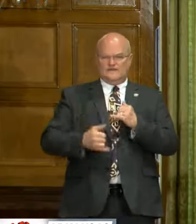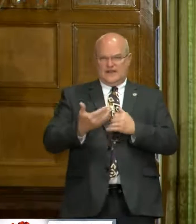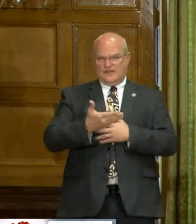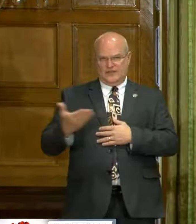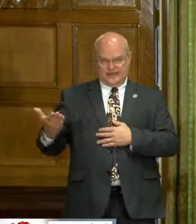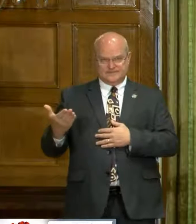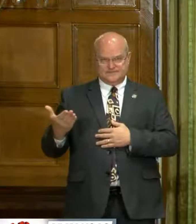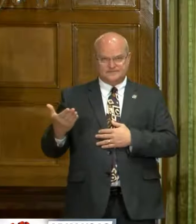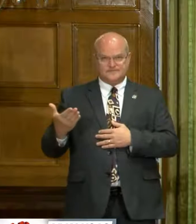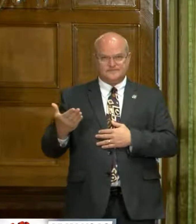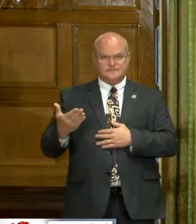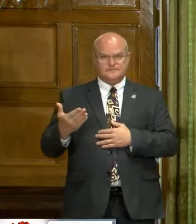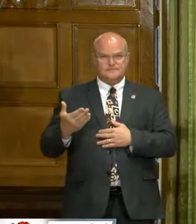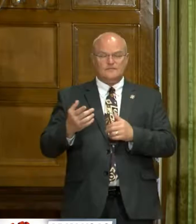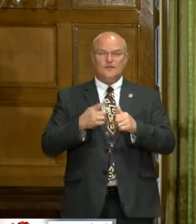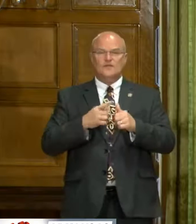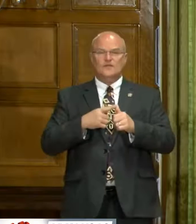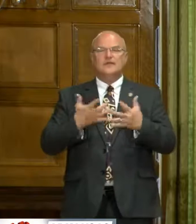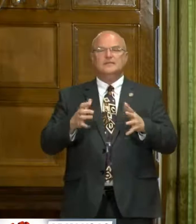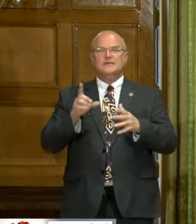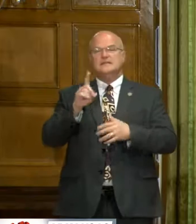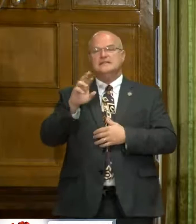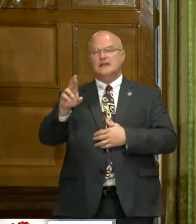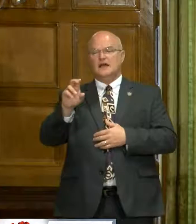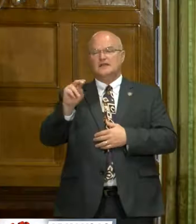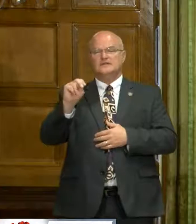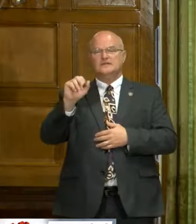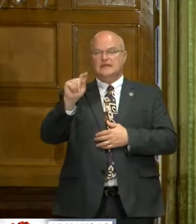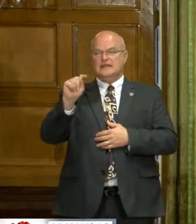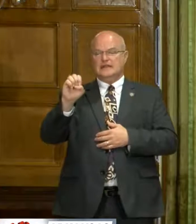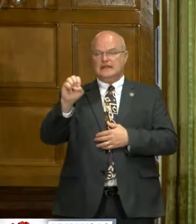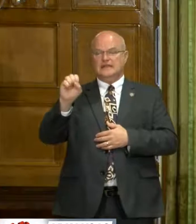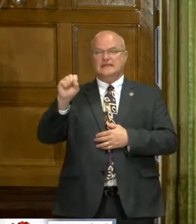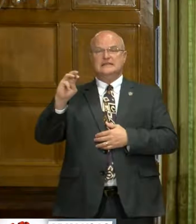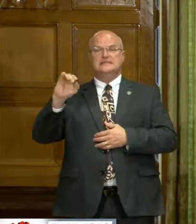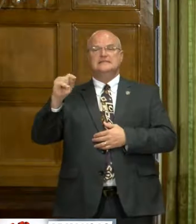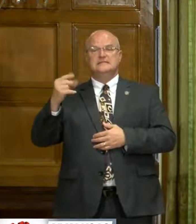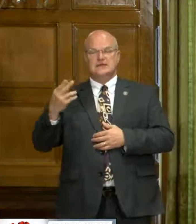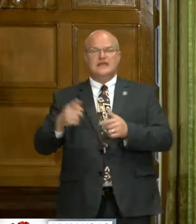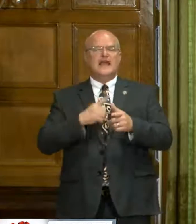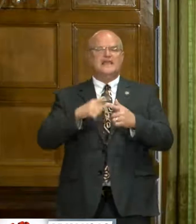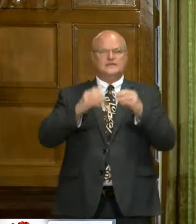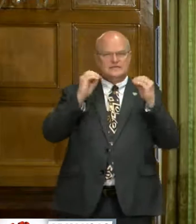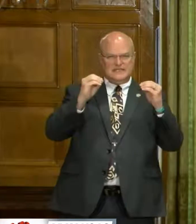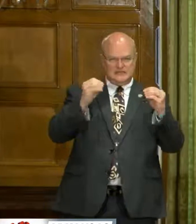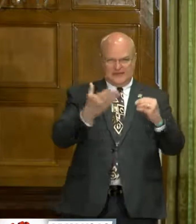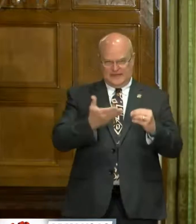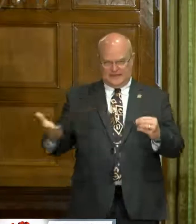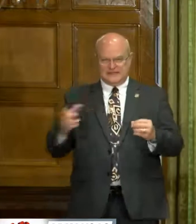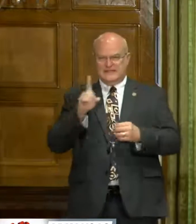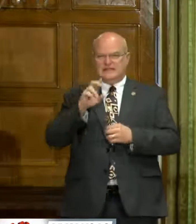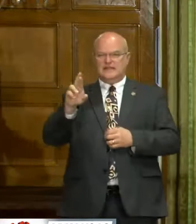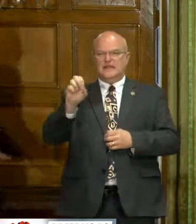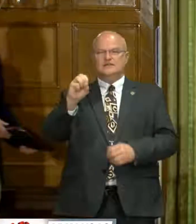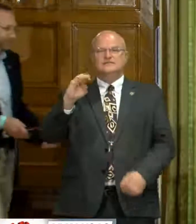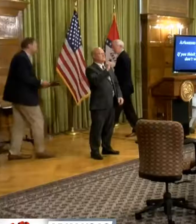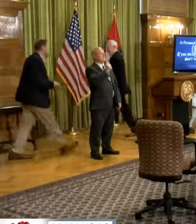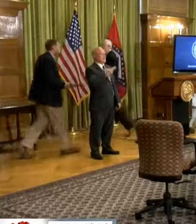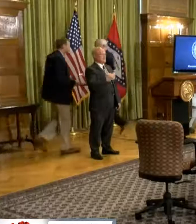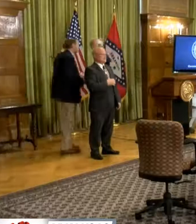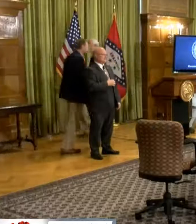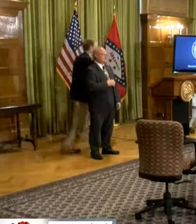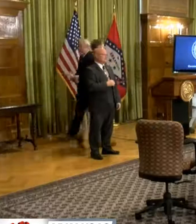final issue. And well, first, let me ask Dr. Nate Smith to come, and then we'll come to our education issue. So, Dr. Smith.